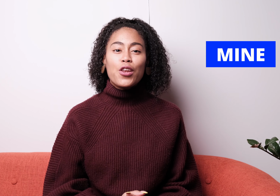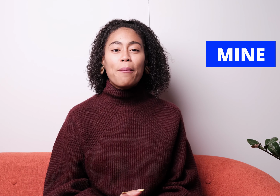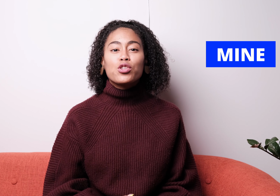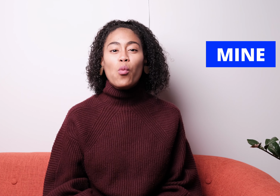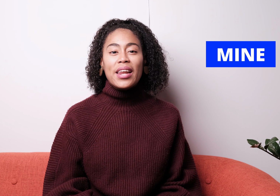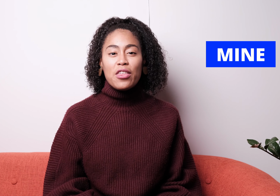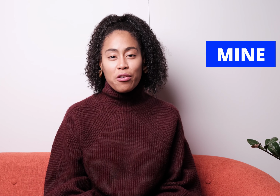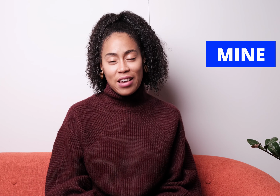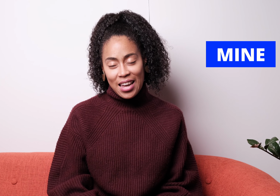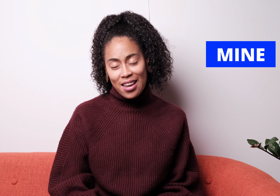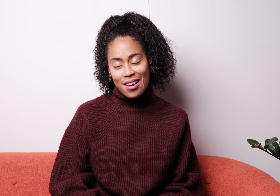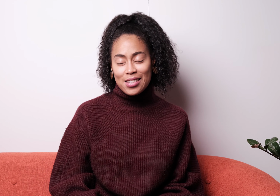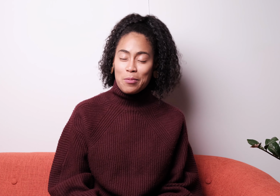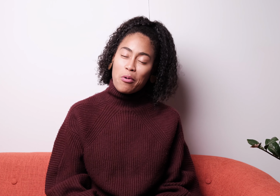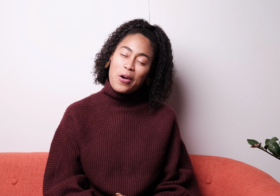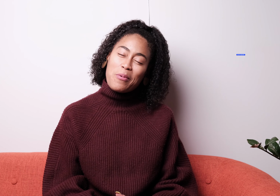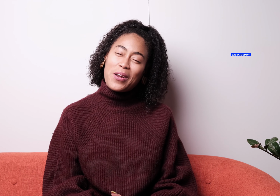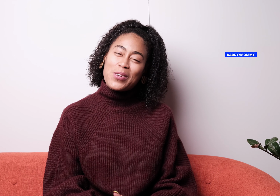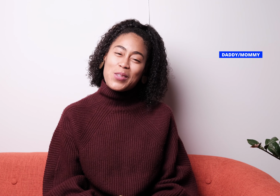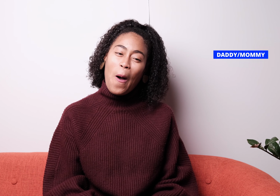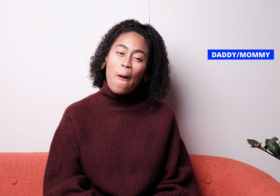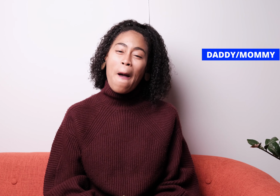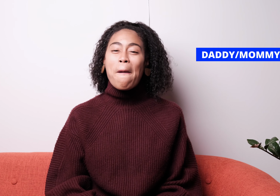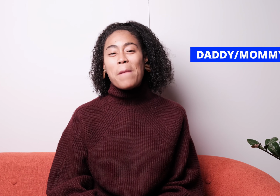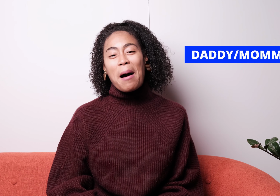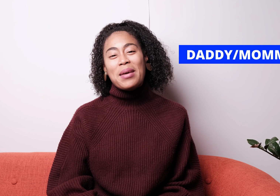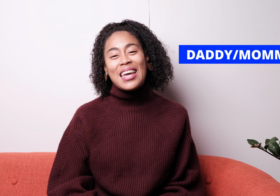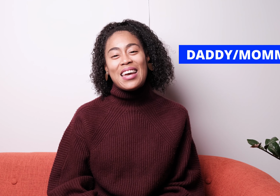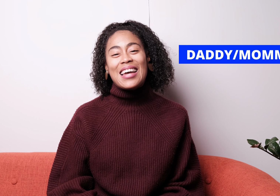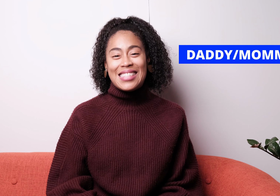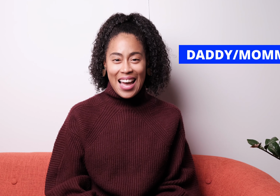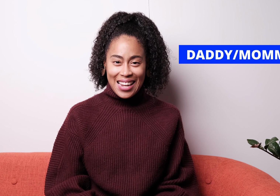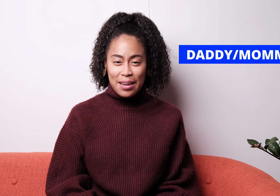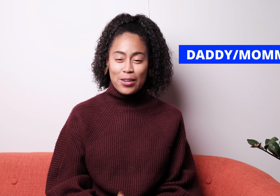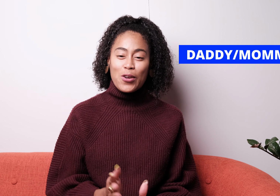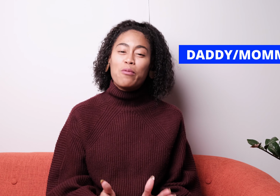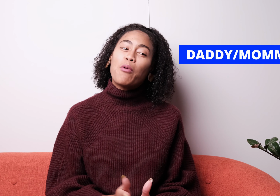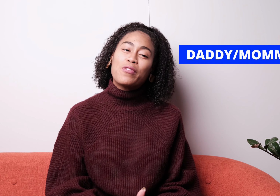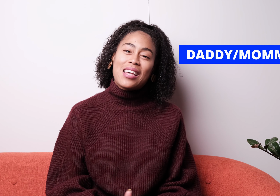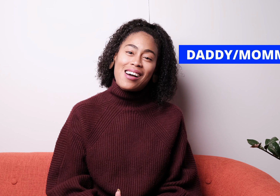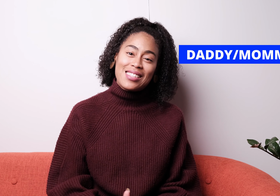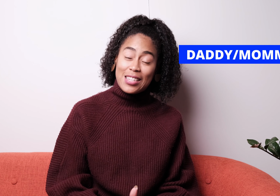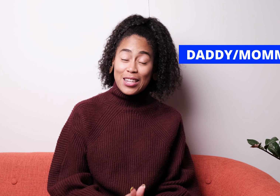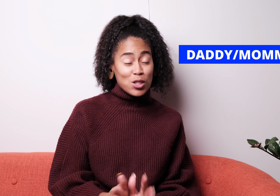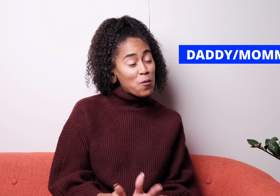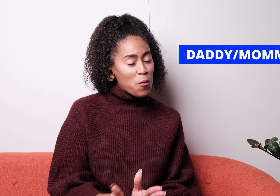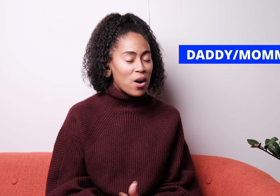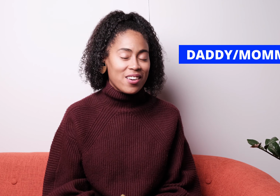Number 23 is an important one also. Mommy and daddy. I'm going to show you both signs so you get a 2-for-1,